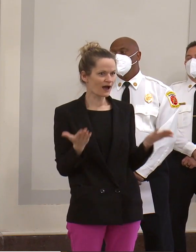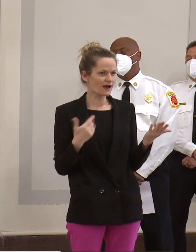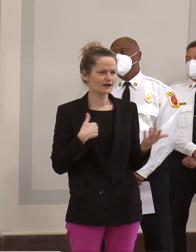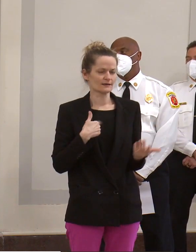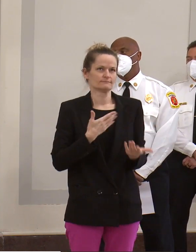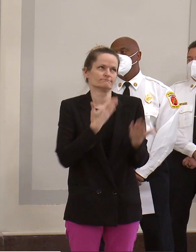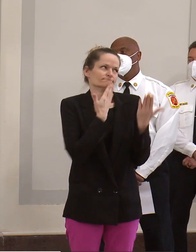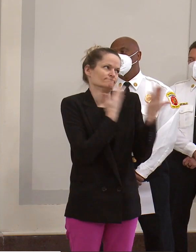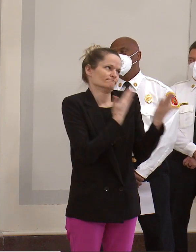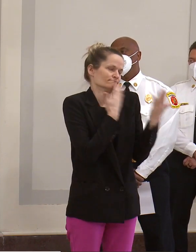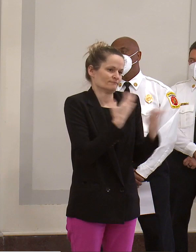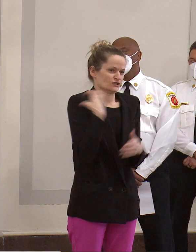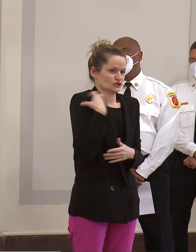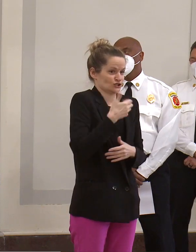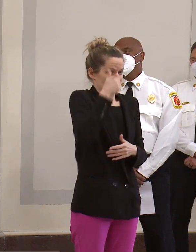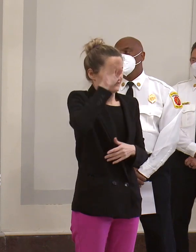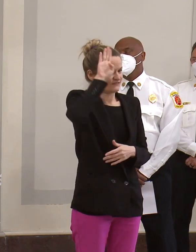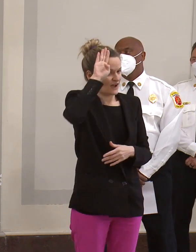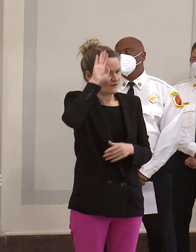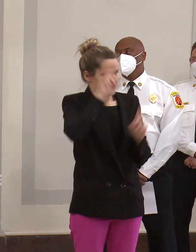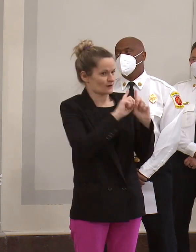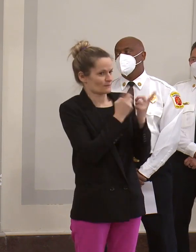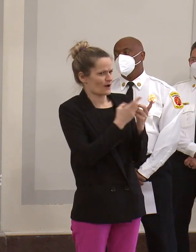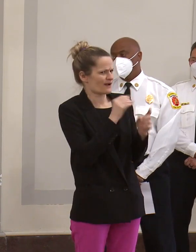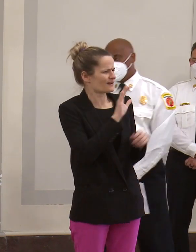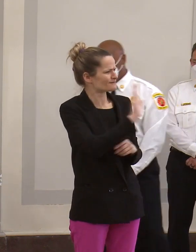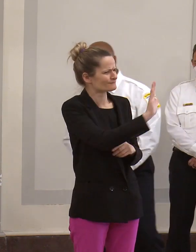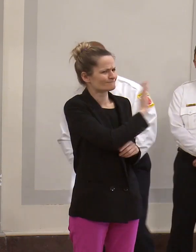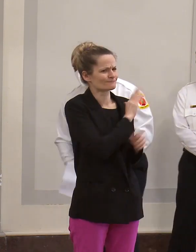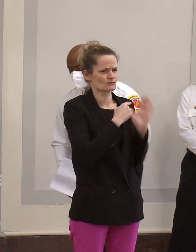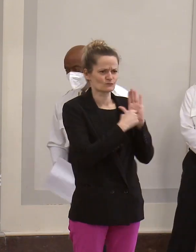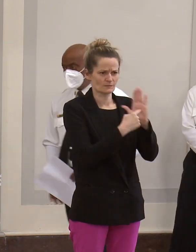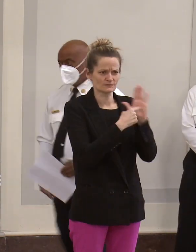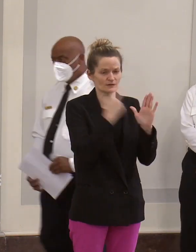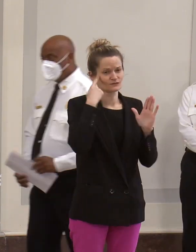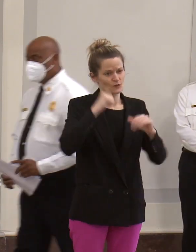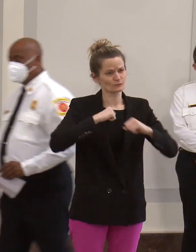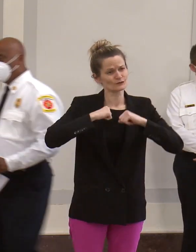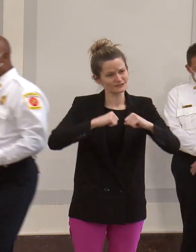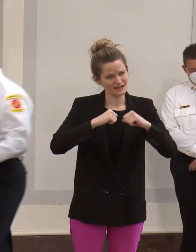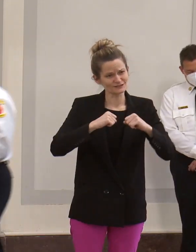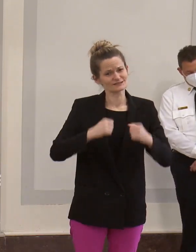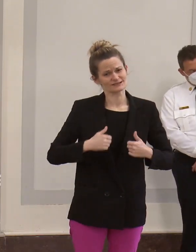fire department for the role they have played in protecting our residents. Chief Ford?